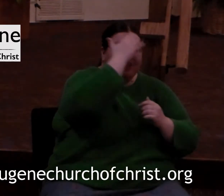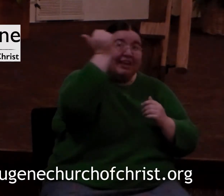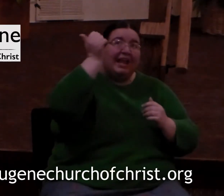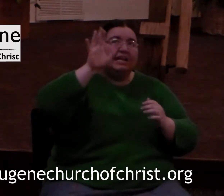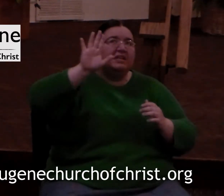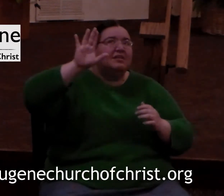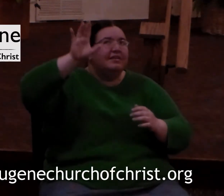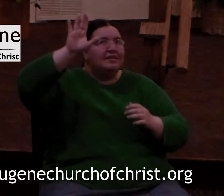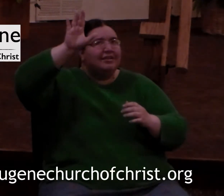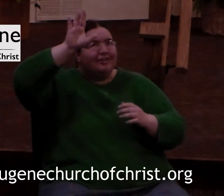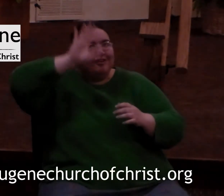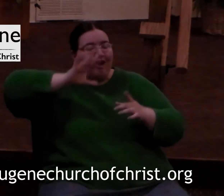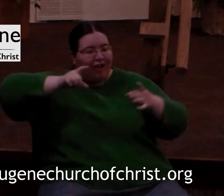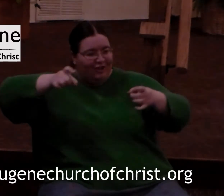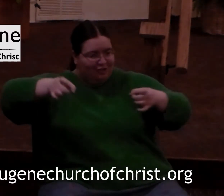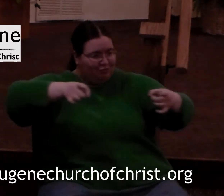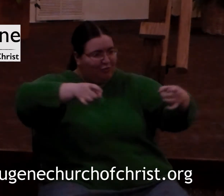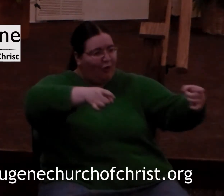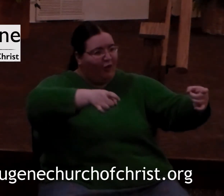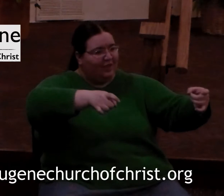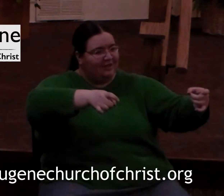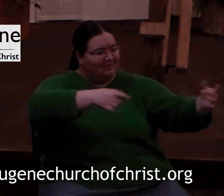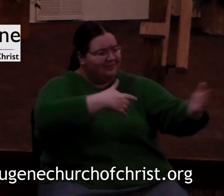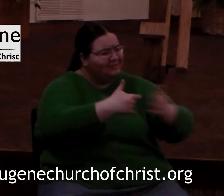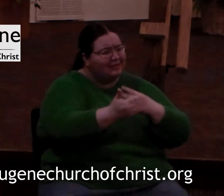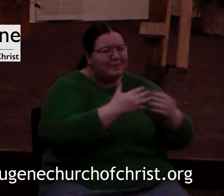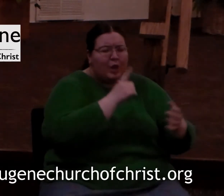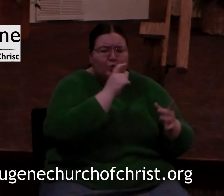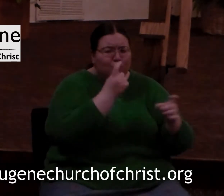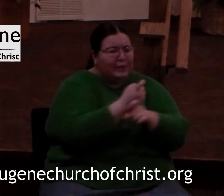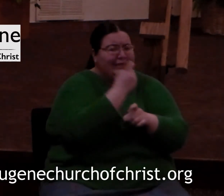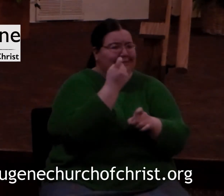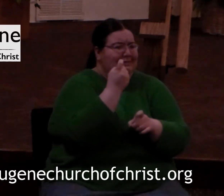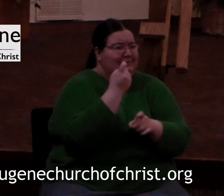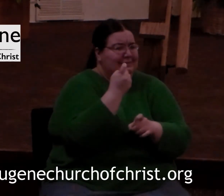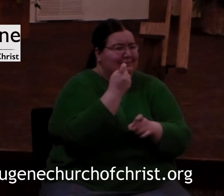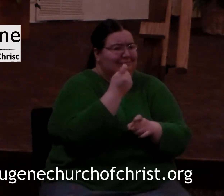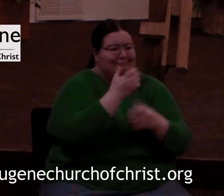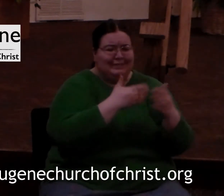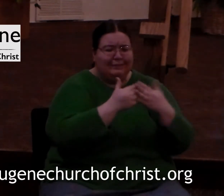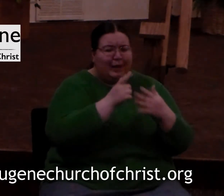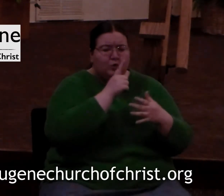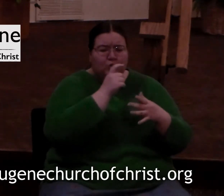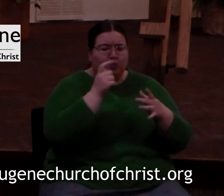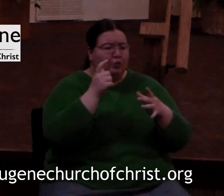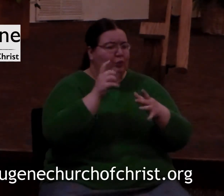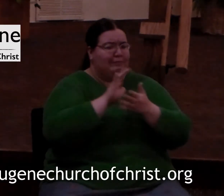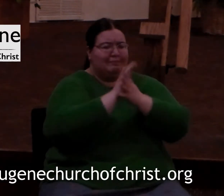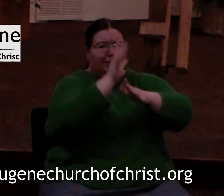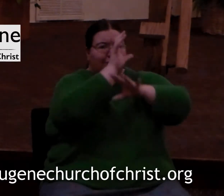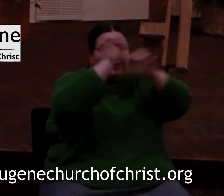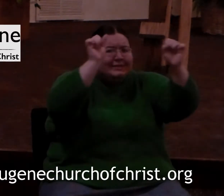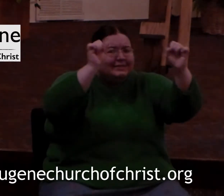who wins in November. God can operate and work through no matter who wins in November.